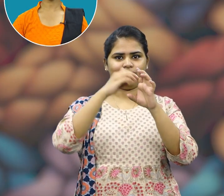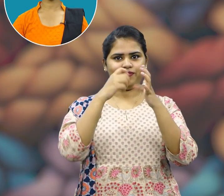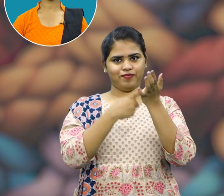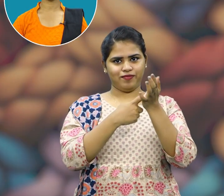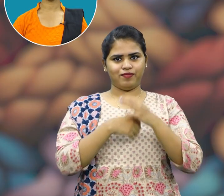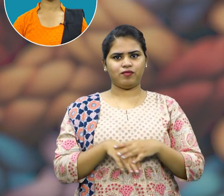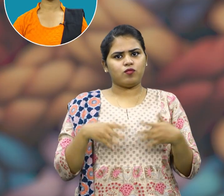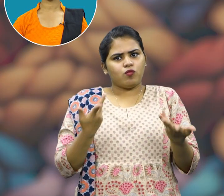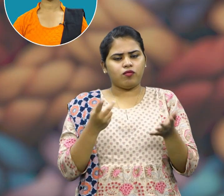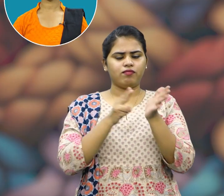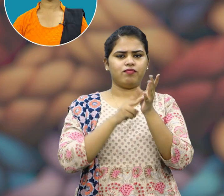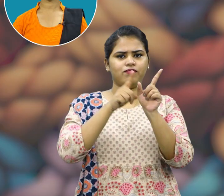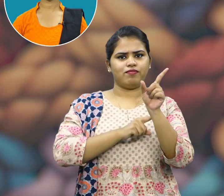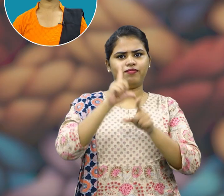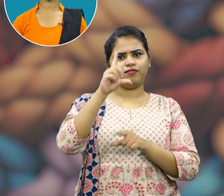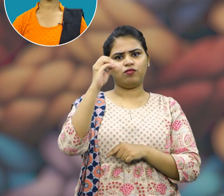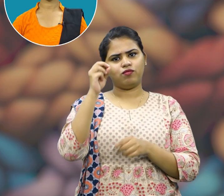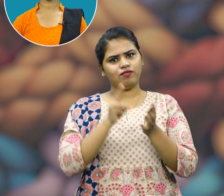or nylon.